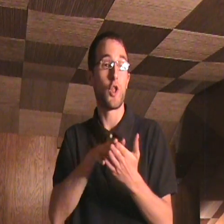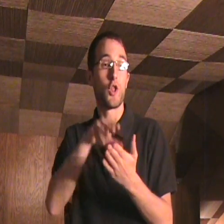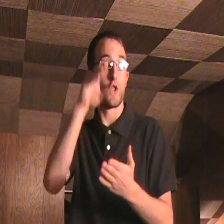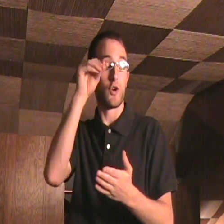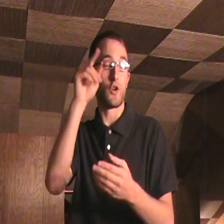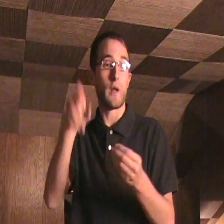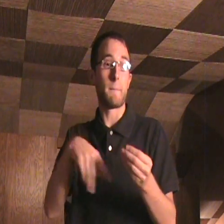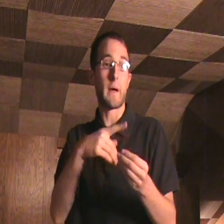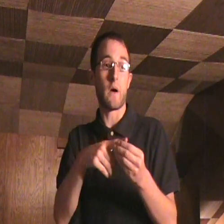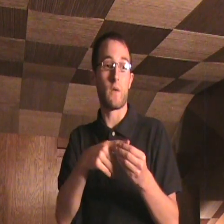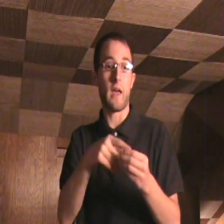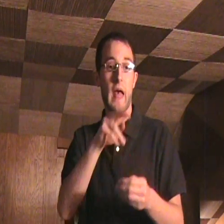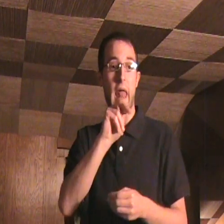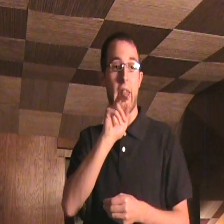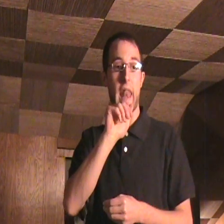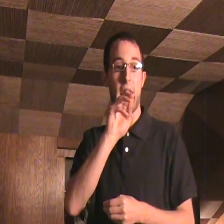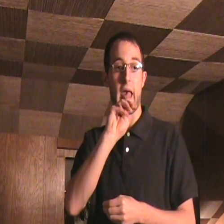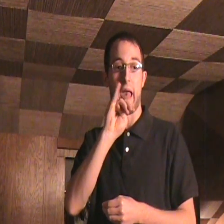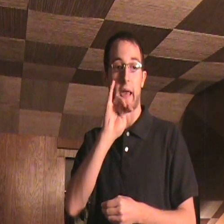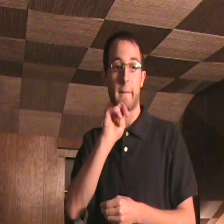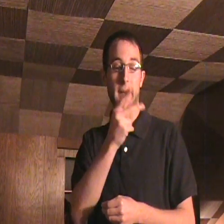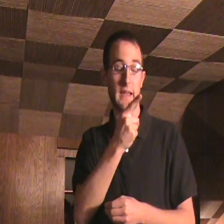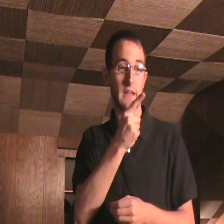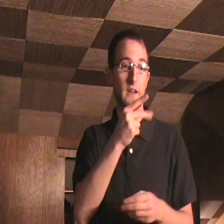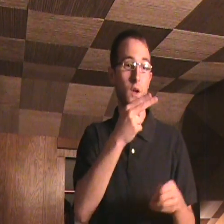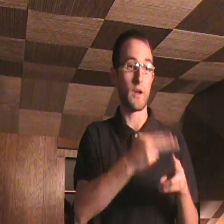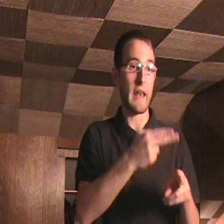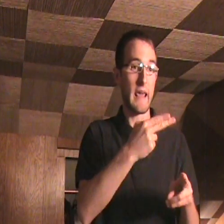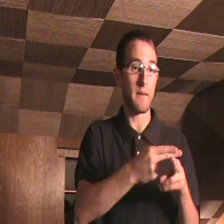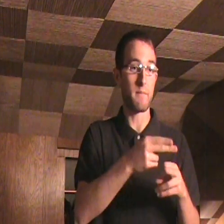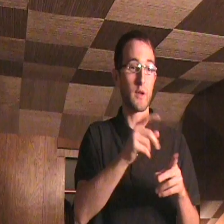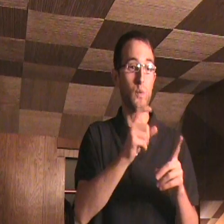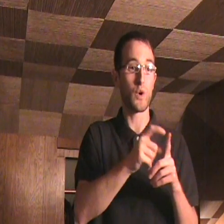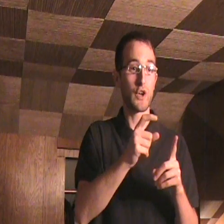naming words and action words.